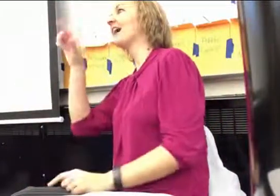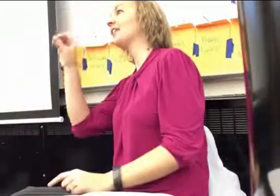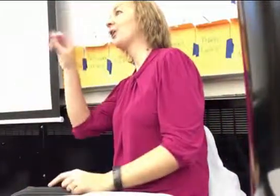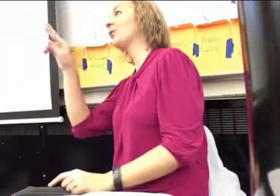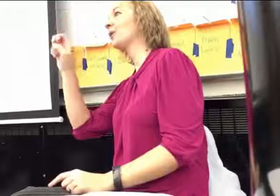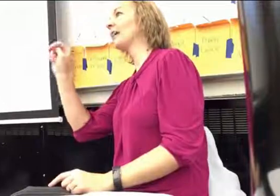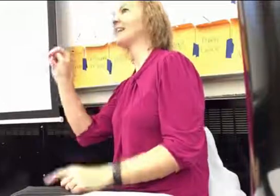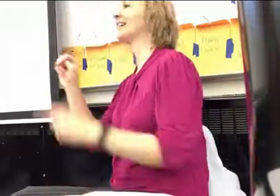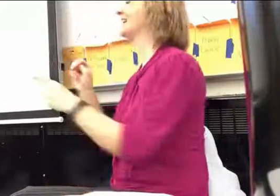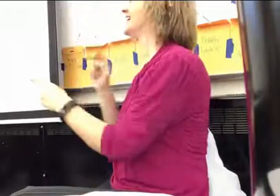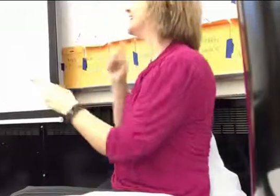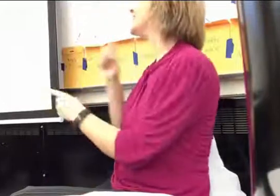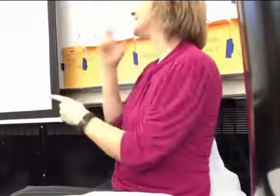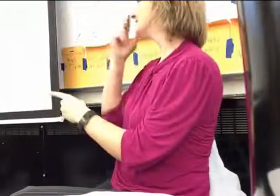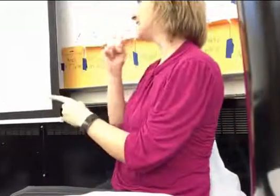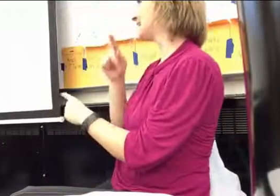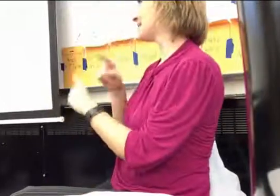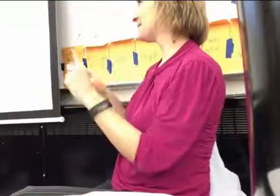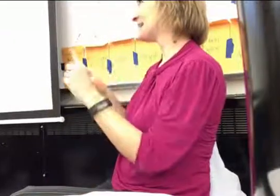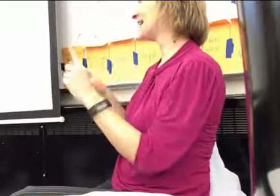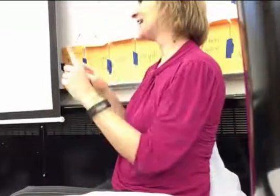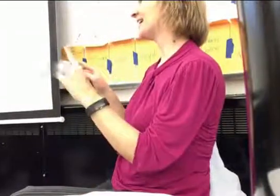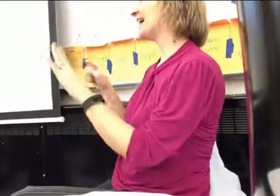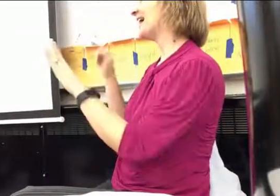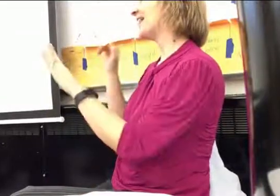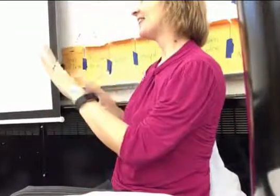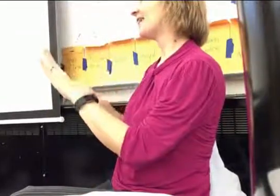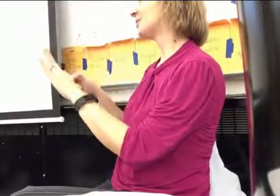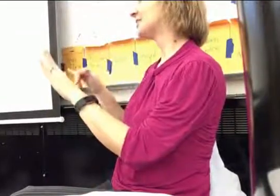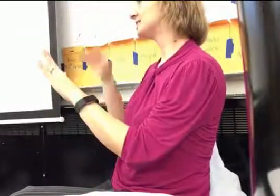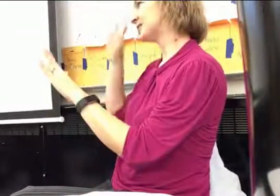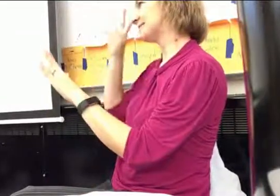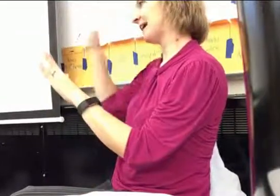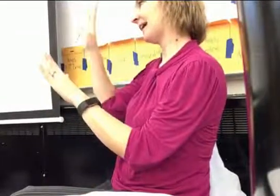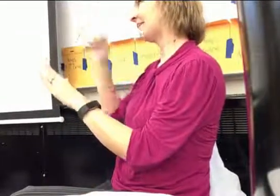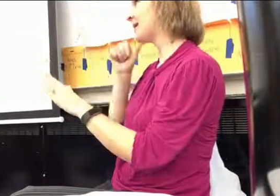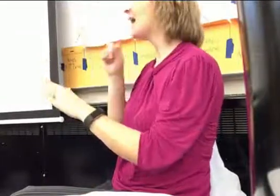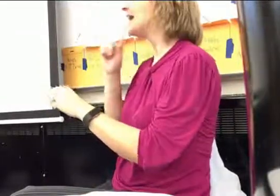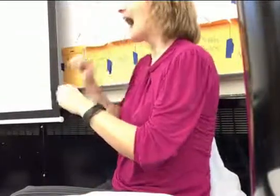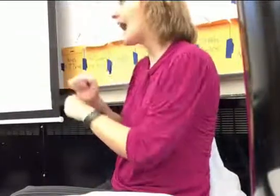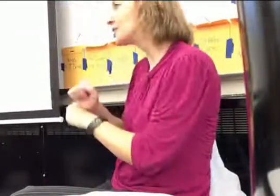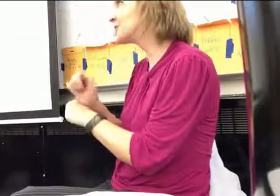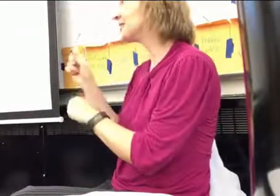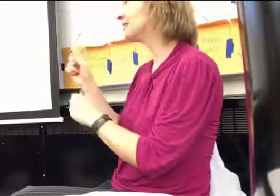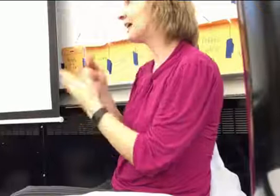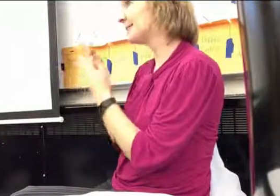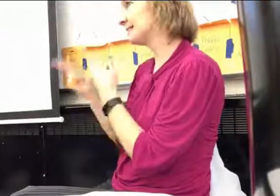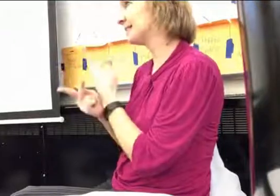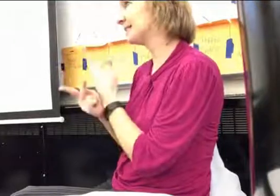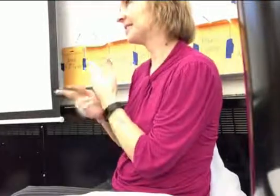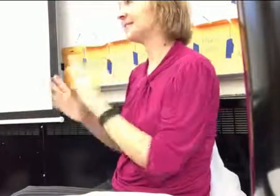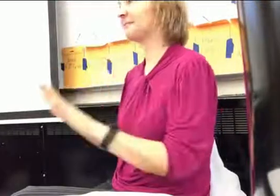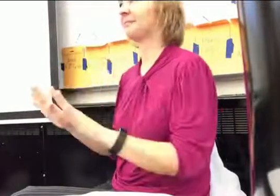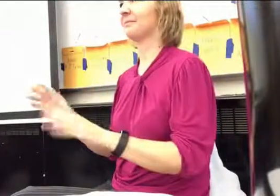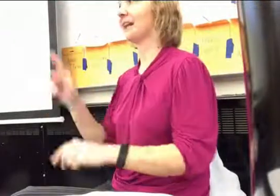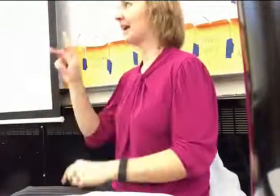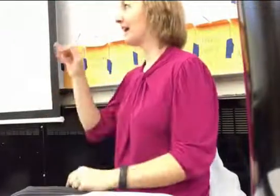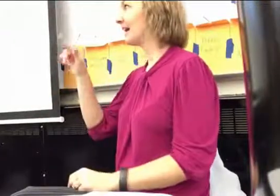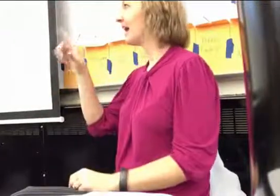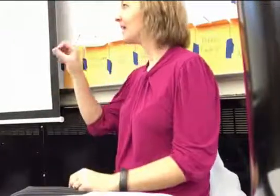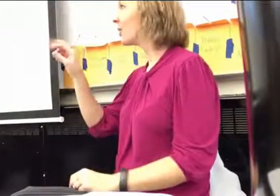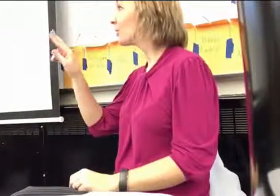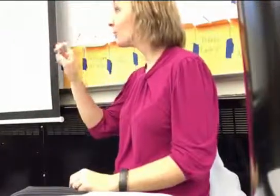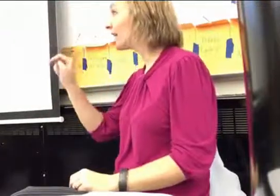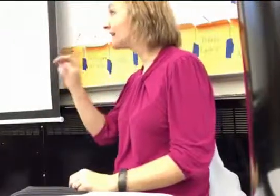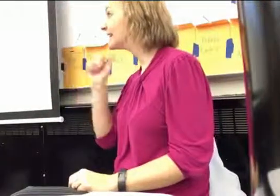Yeah. That is funny, but just in case you didn't know, that was actually a parody. That wasn't a real episode. I know. Also, Kylo Ren is not a real